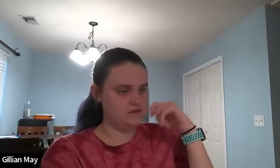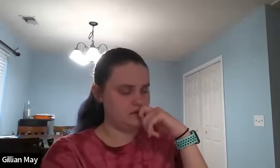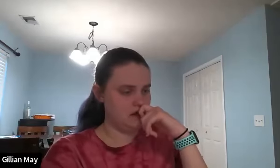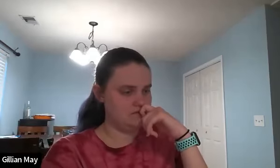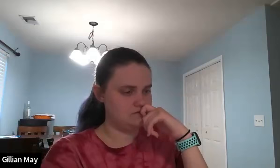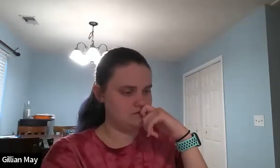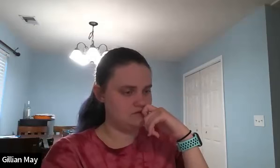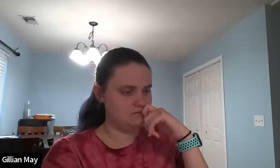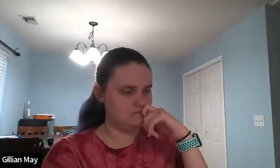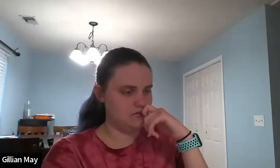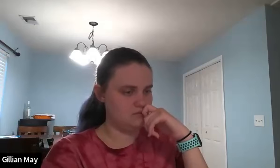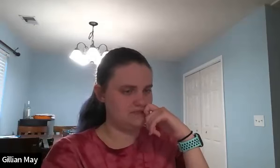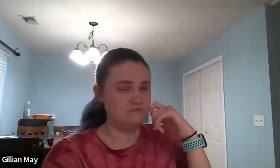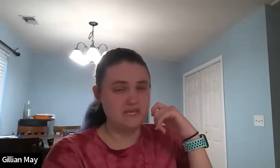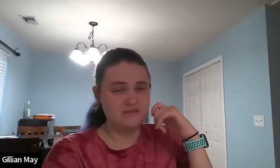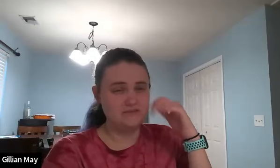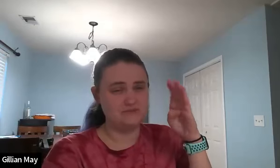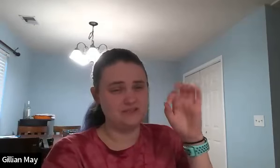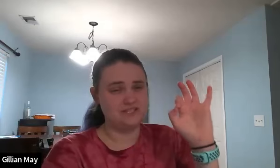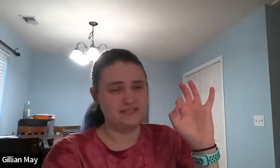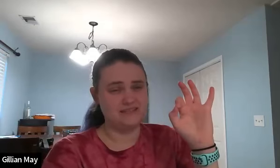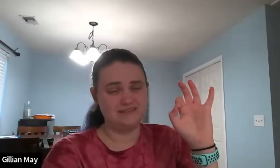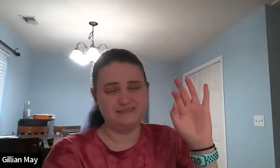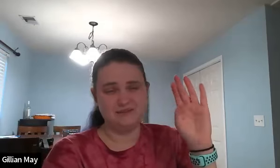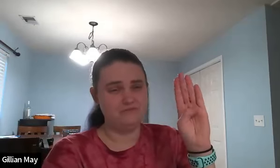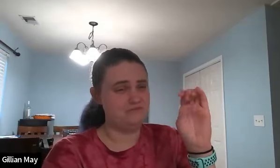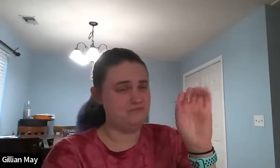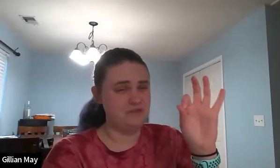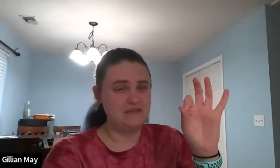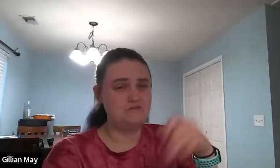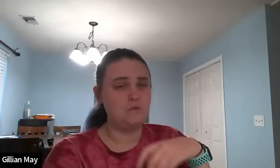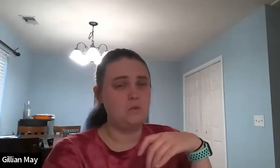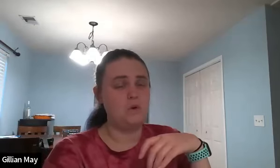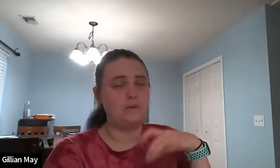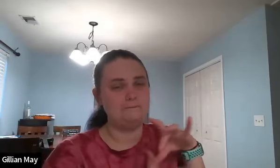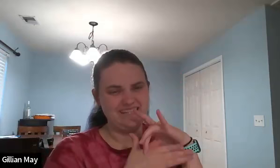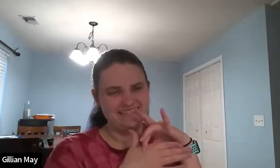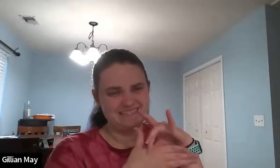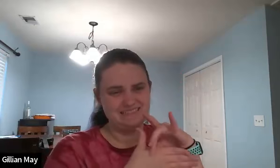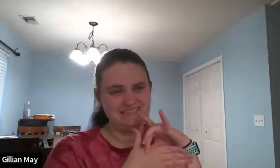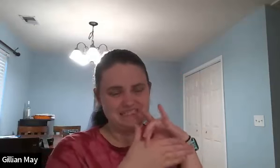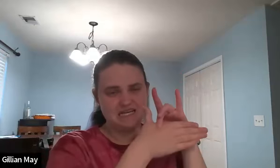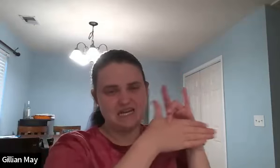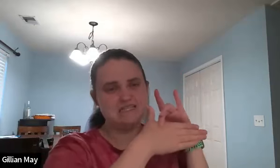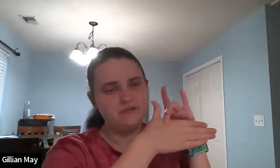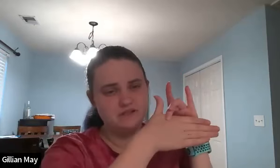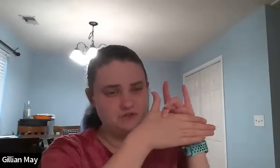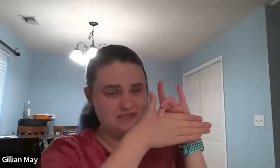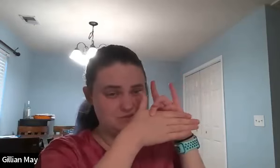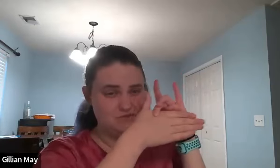Yeah, I think those are the two main ones. Beef is really just like beef or meat. I typically use this one for